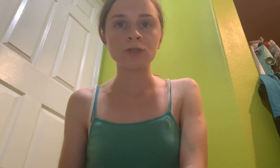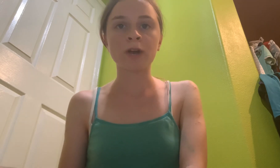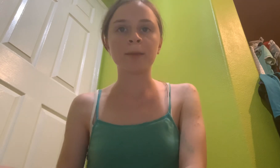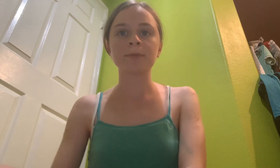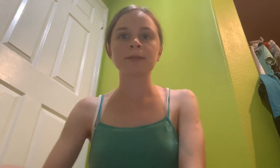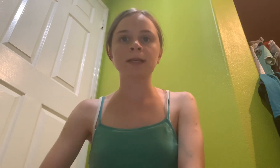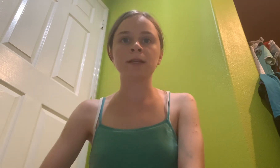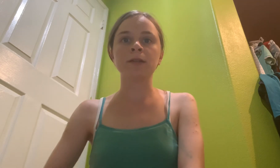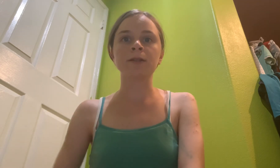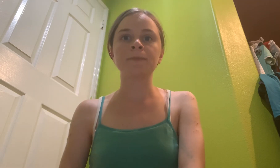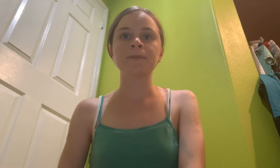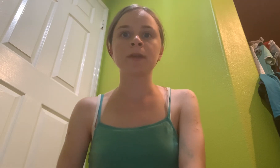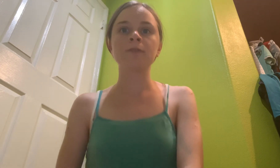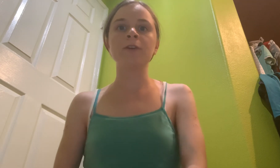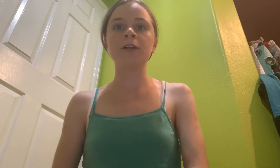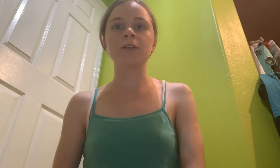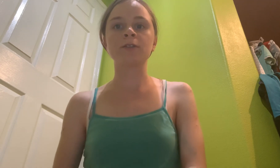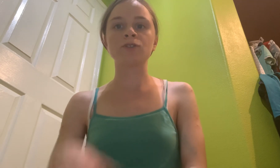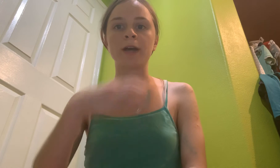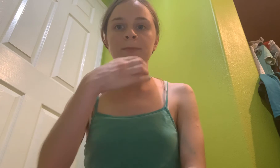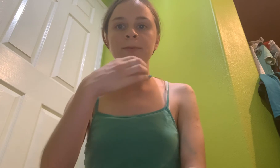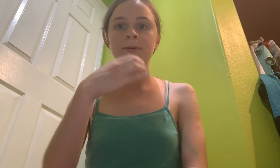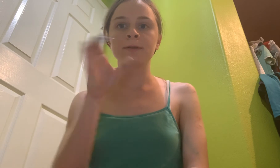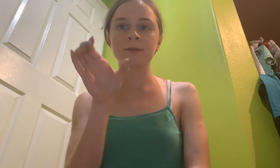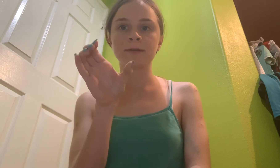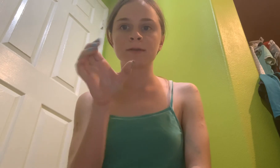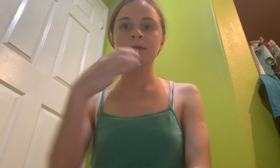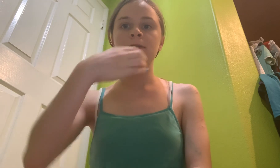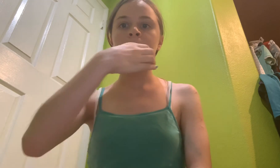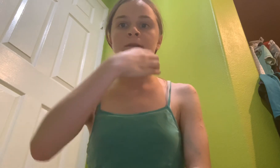Stripe, singular. Vertical stripe.